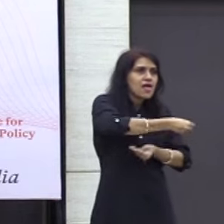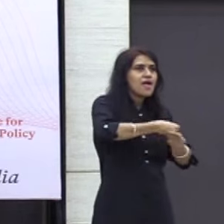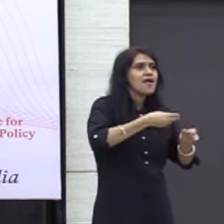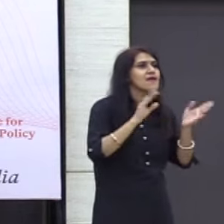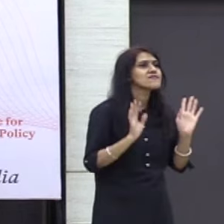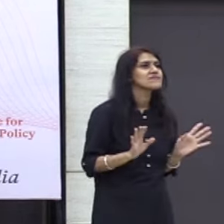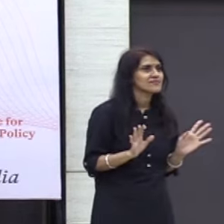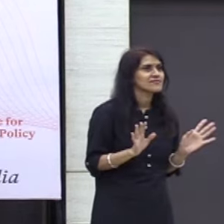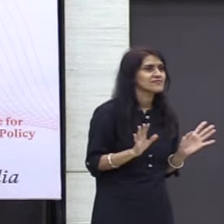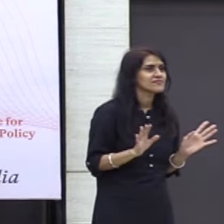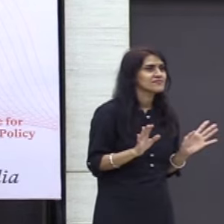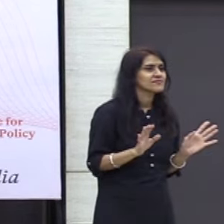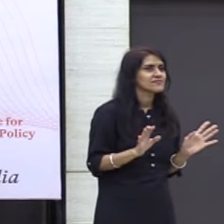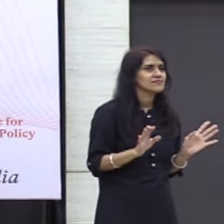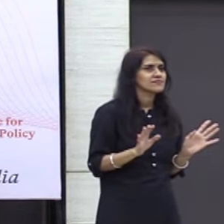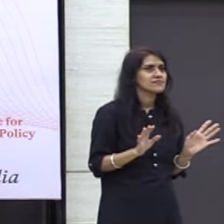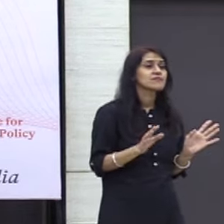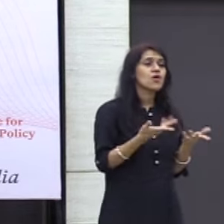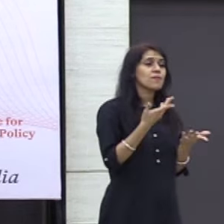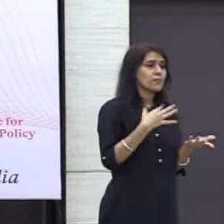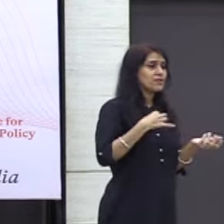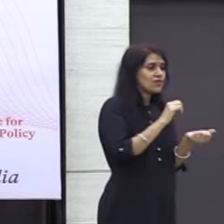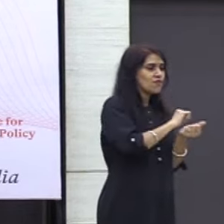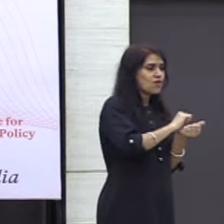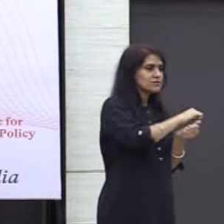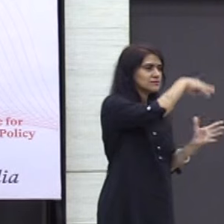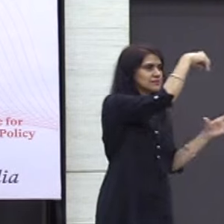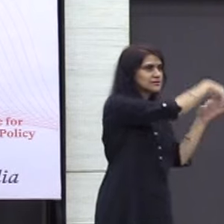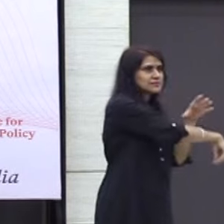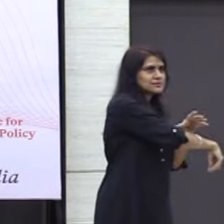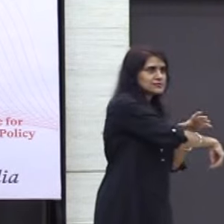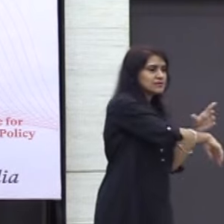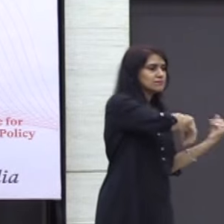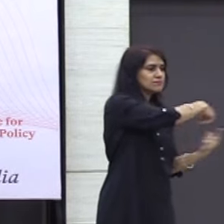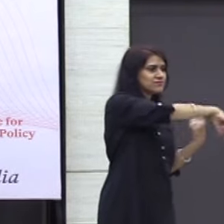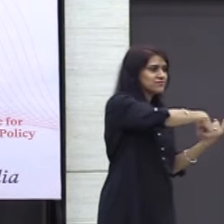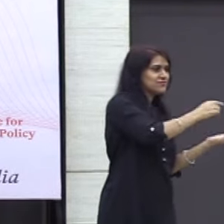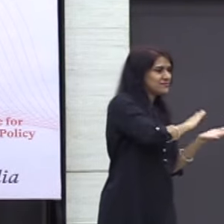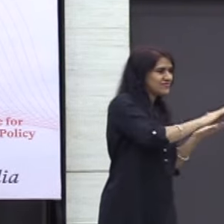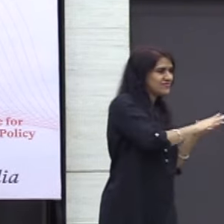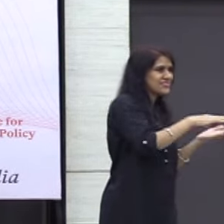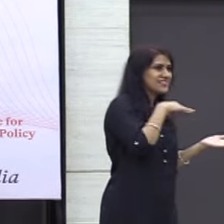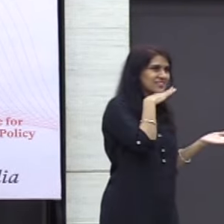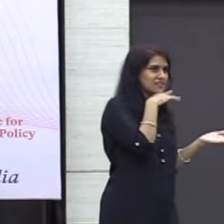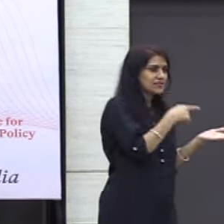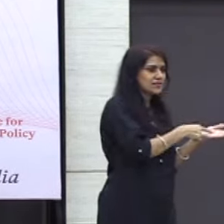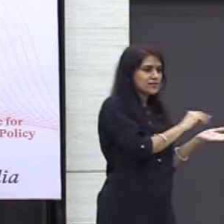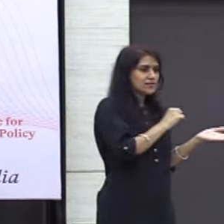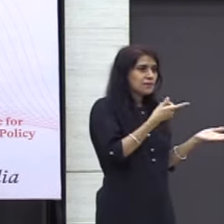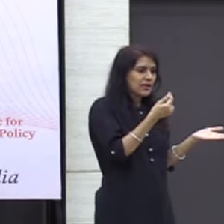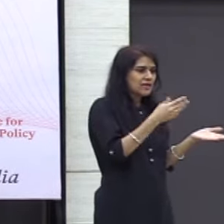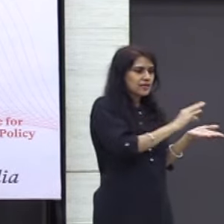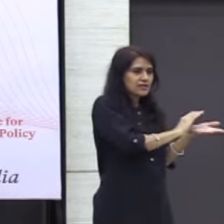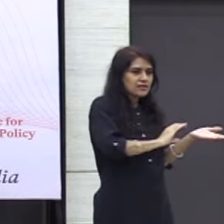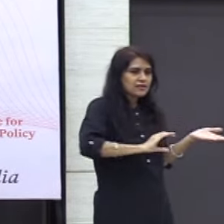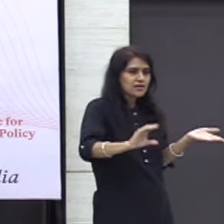like in a, you put dirty clothes in a washing machine and they come out clean. So you put dirty money into the bank